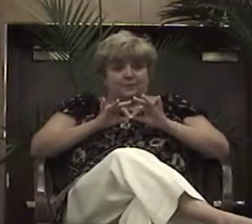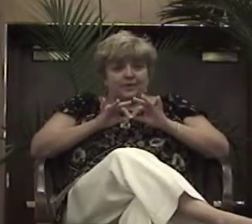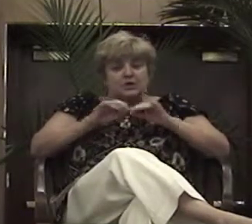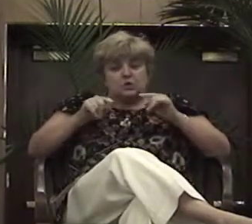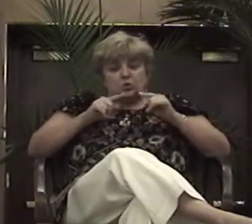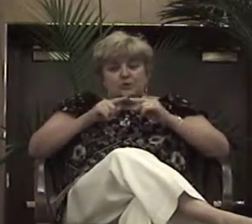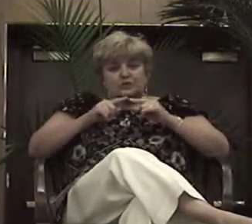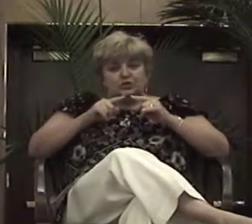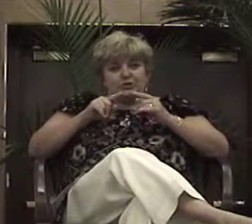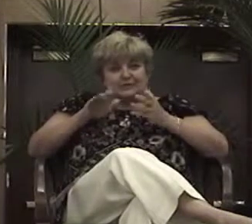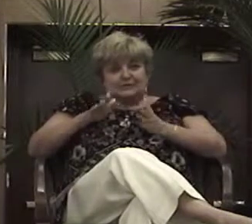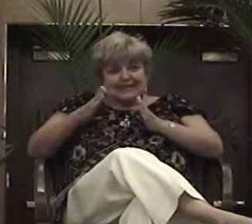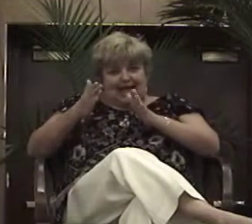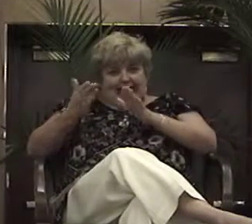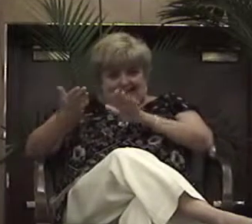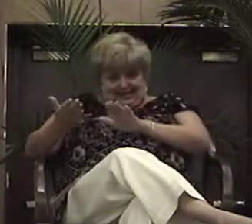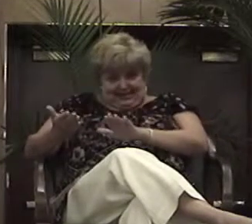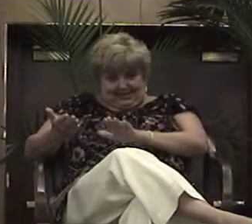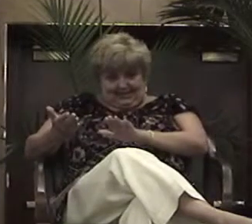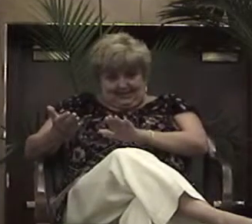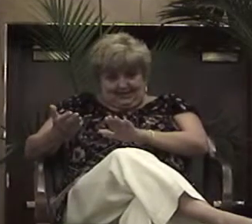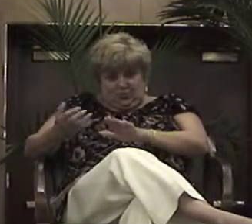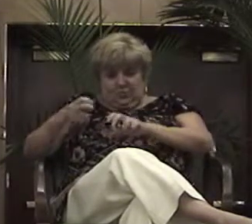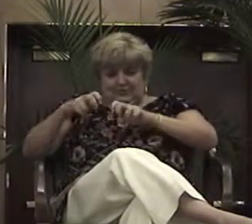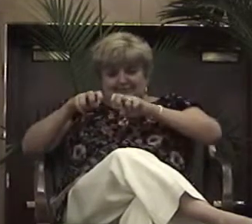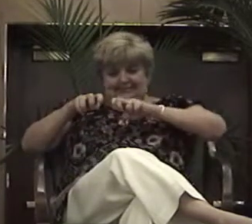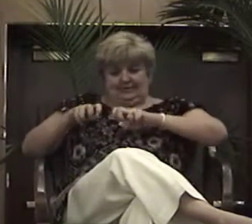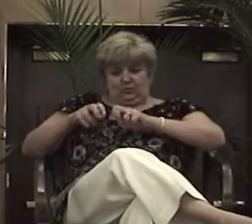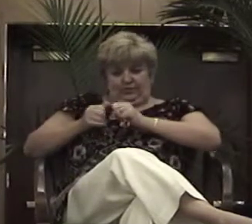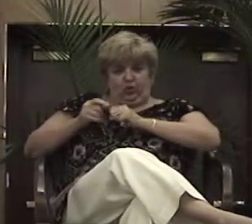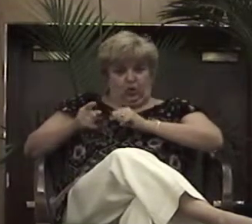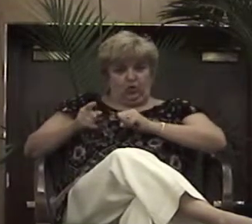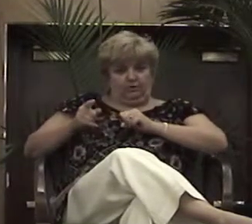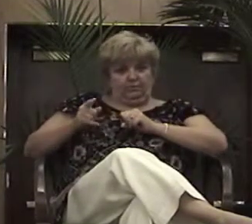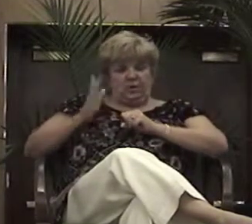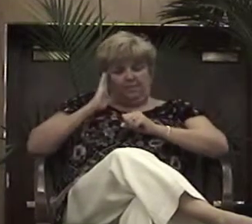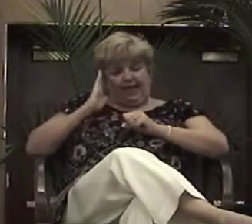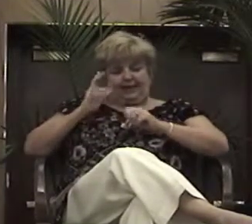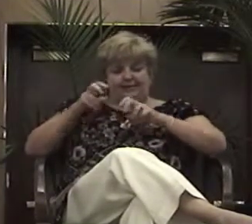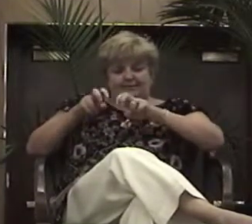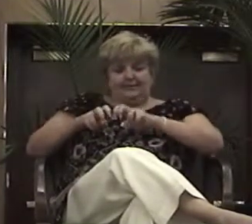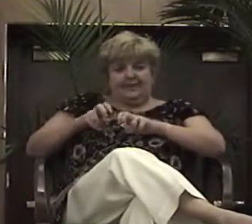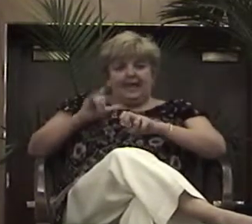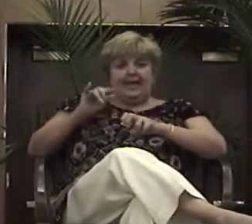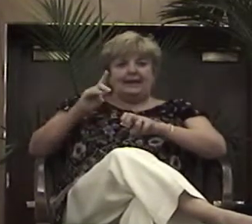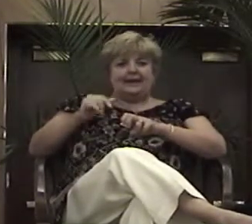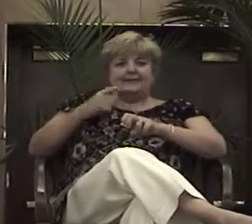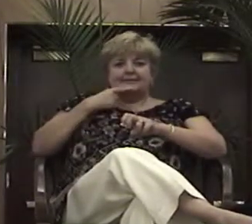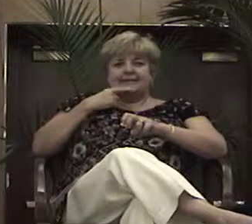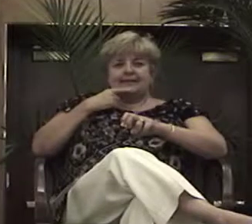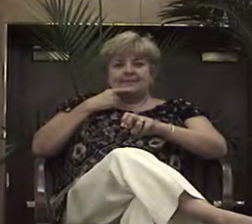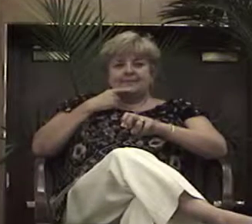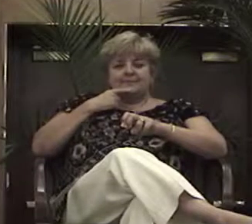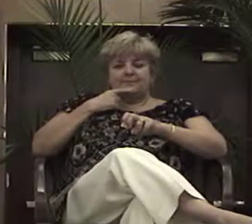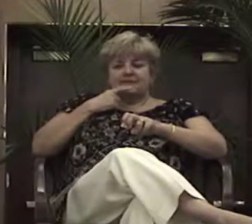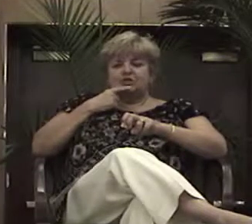hand when she took her final breath. Linda said to her, she was looking at it, she said, it's okay, Mom, you can